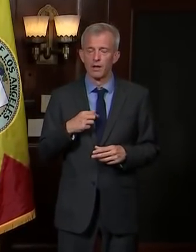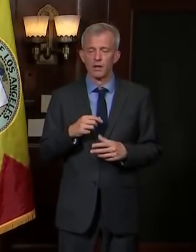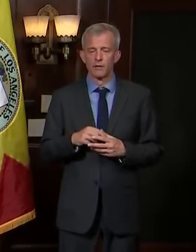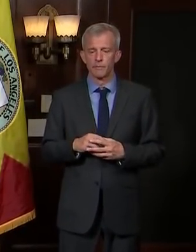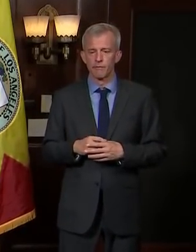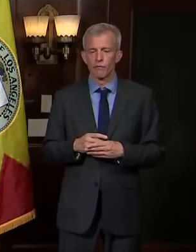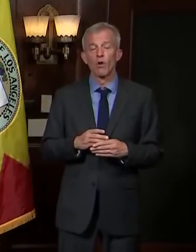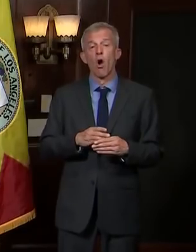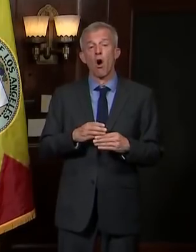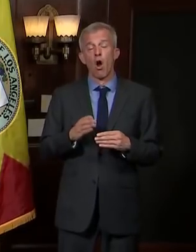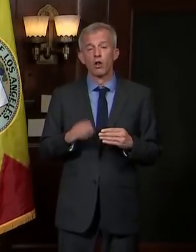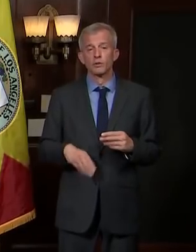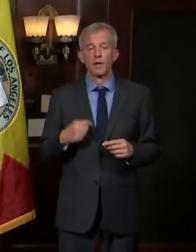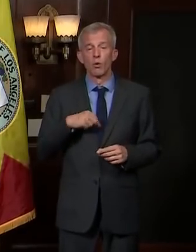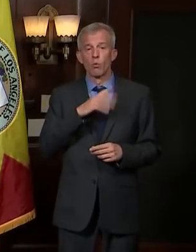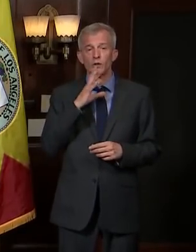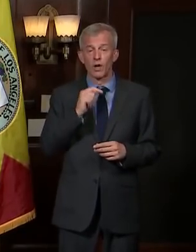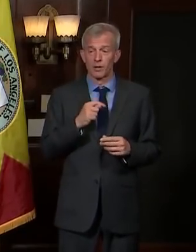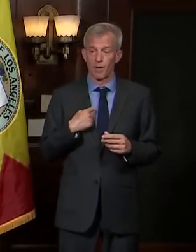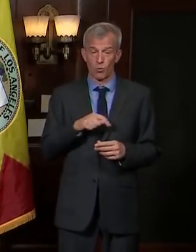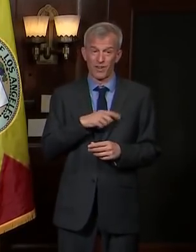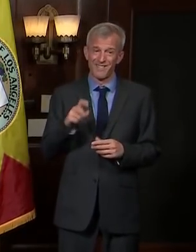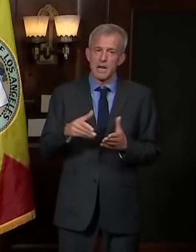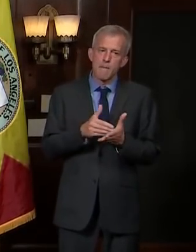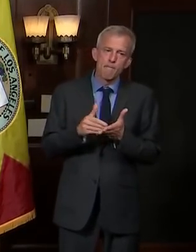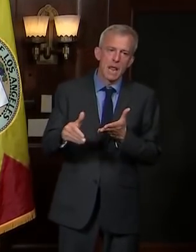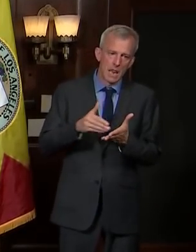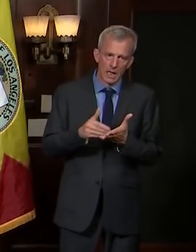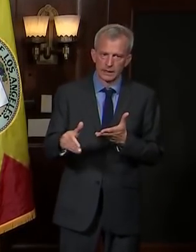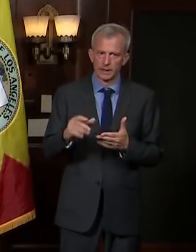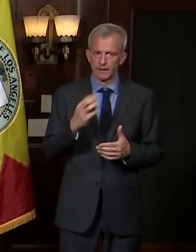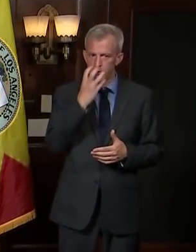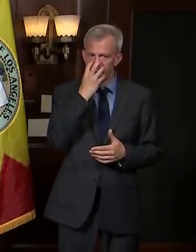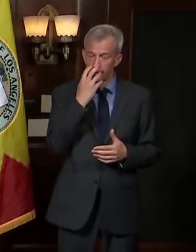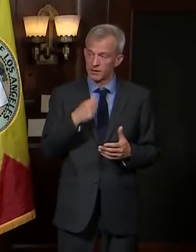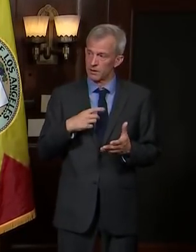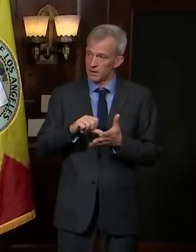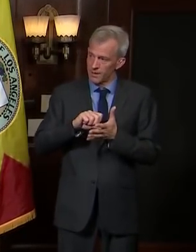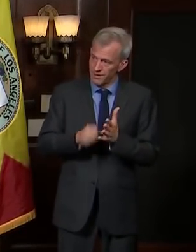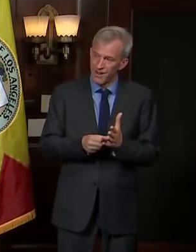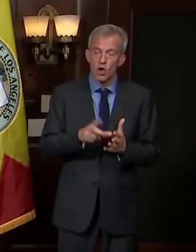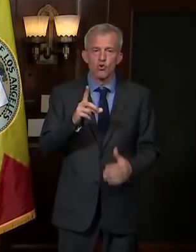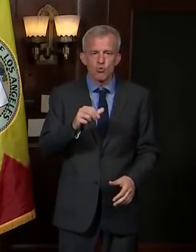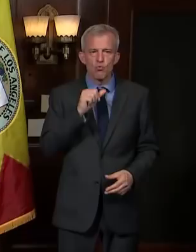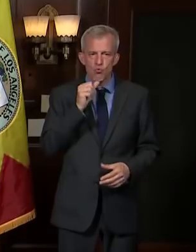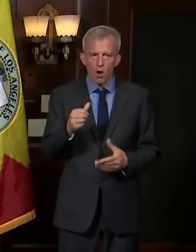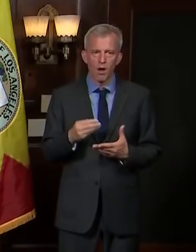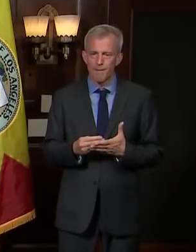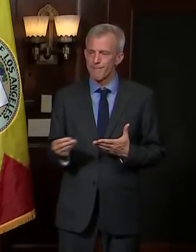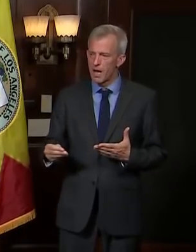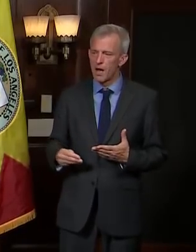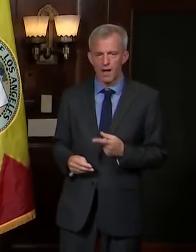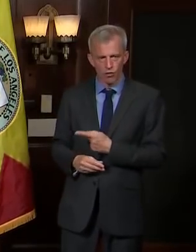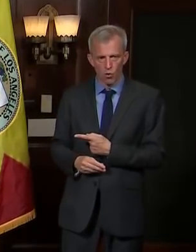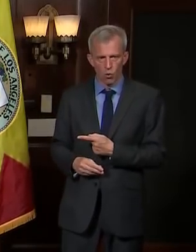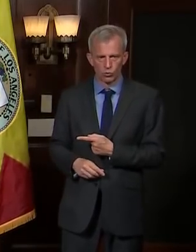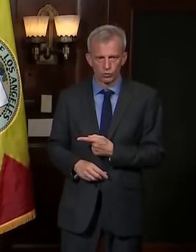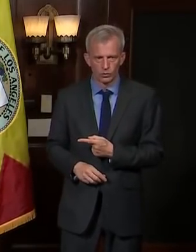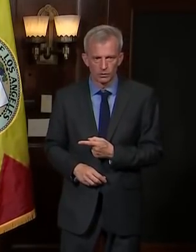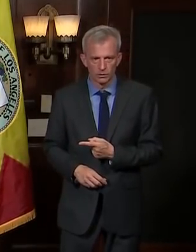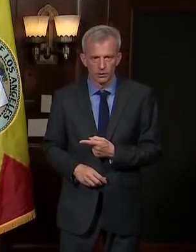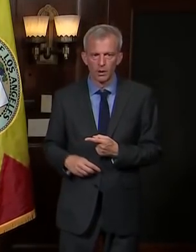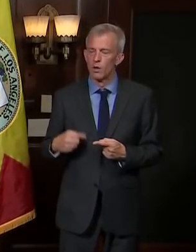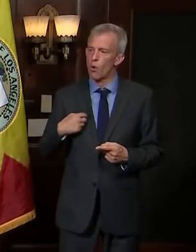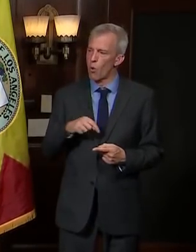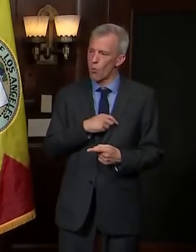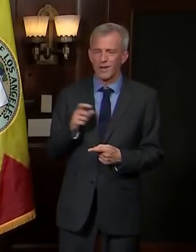ultimately the millions of those masks. And I want to underscore what I said. Do not make a run on these. We need these to be in our